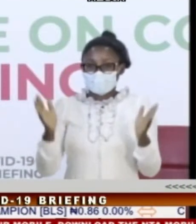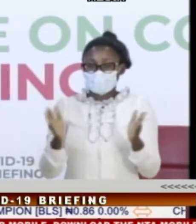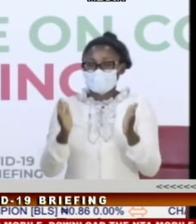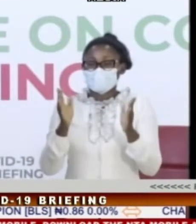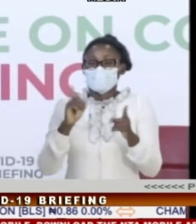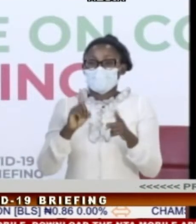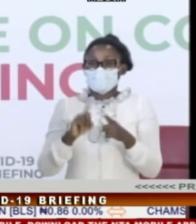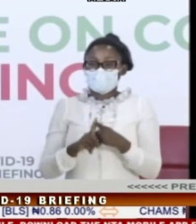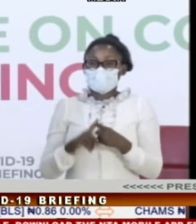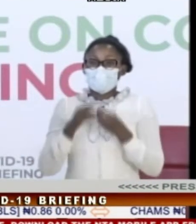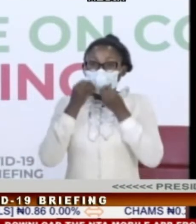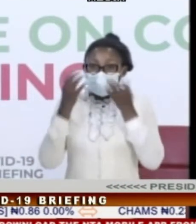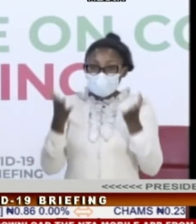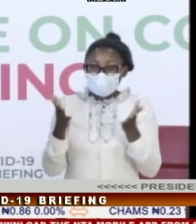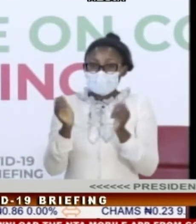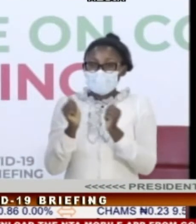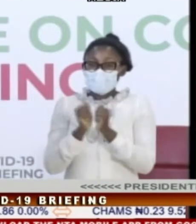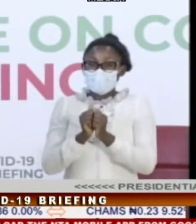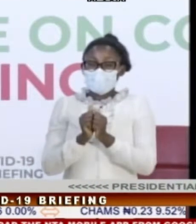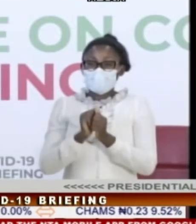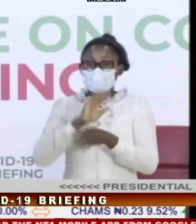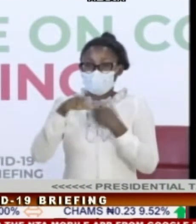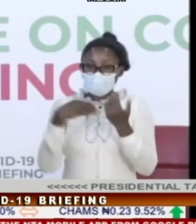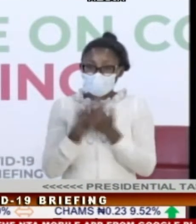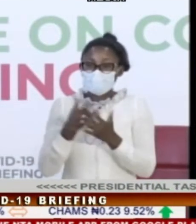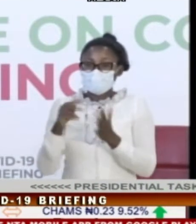to comply with the MPIs